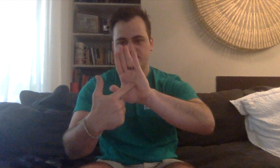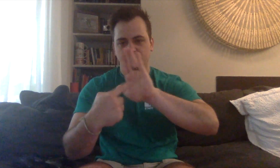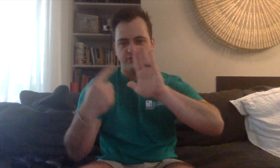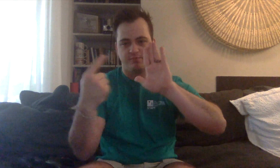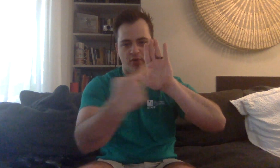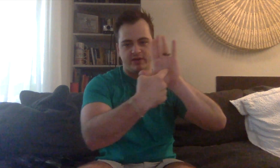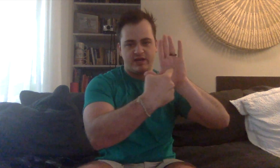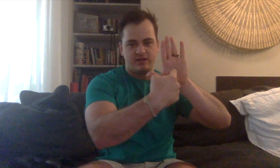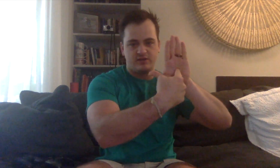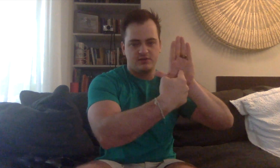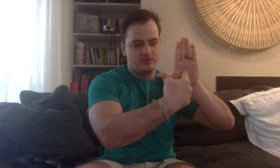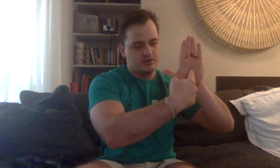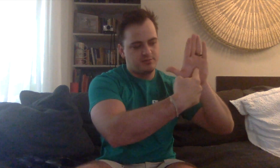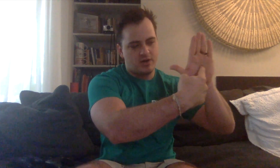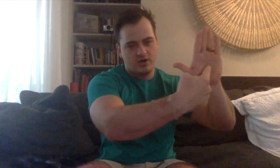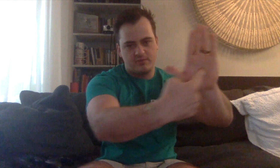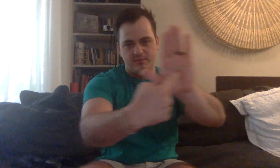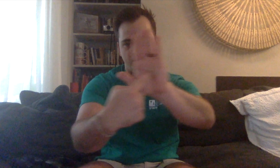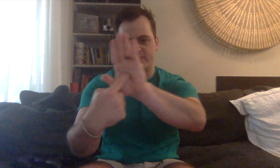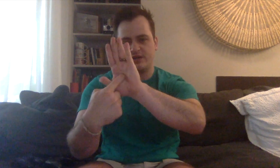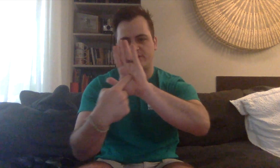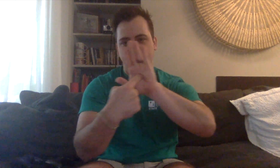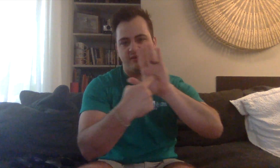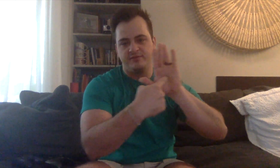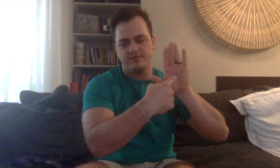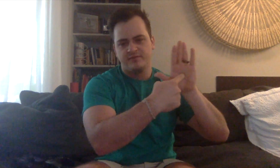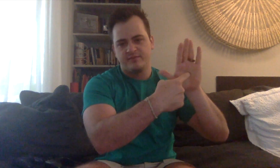Just pointing at your palm and moving it around.